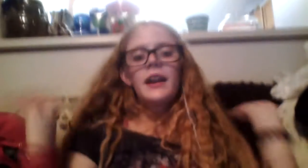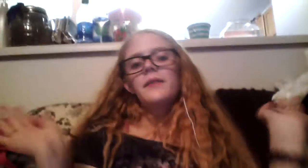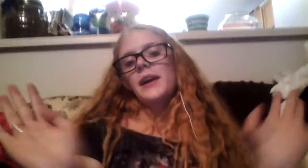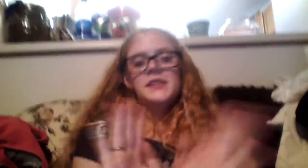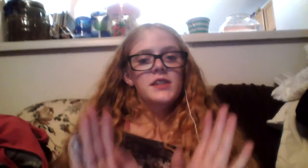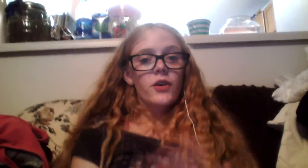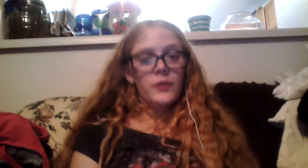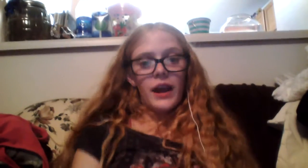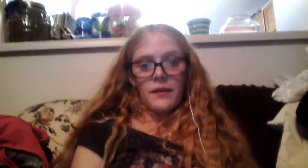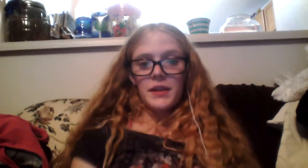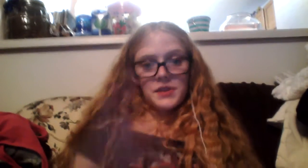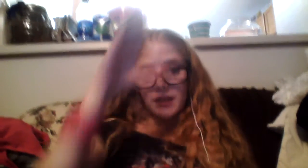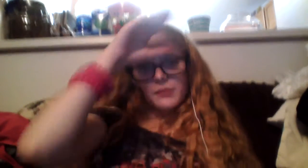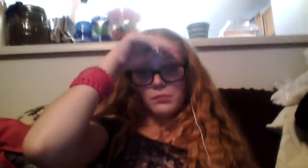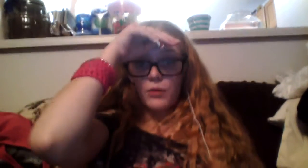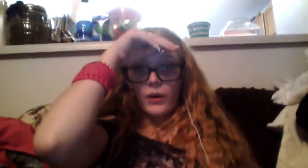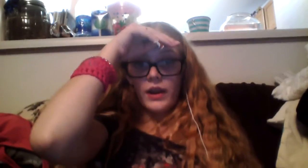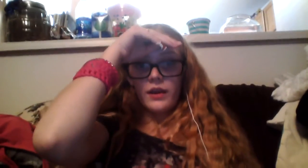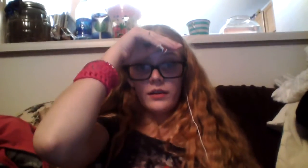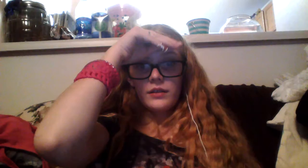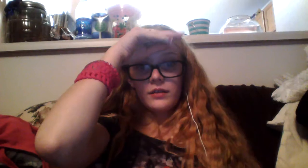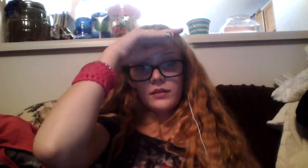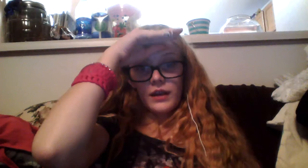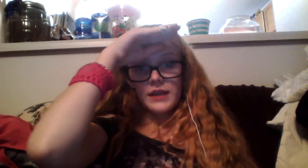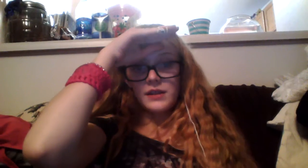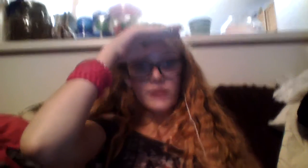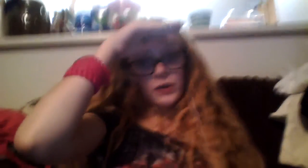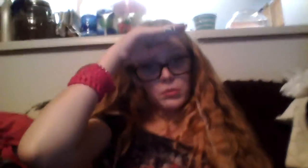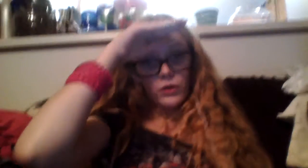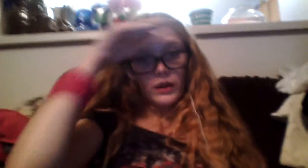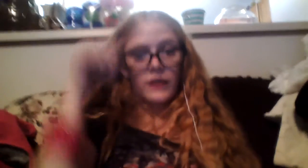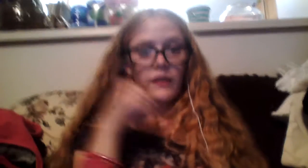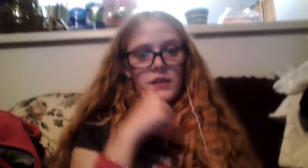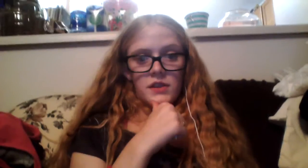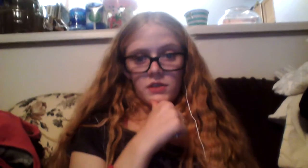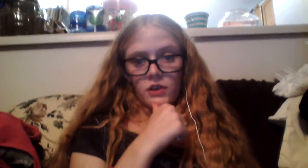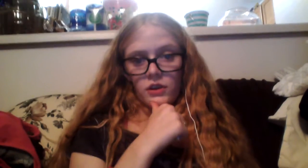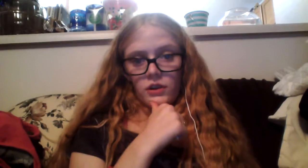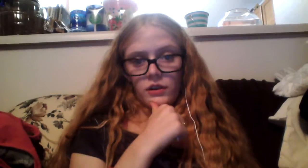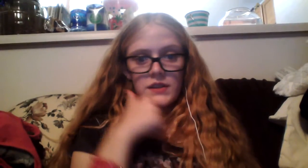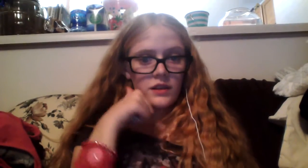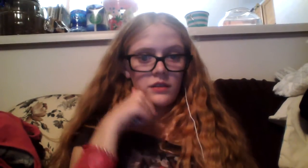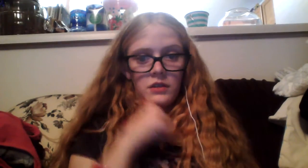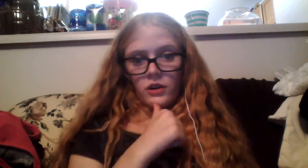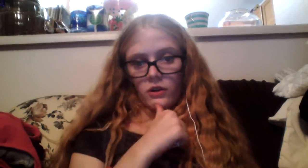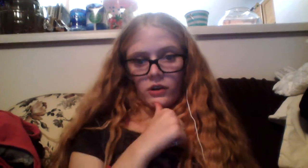Anyway, so yeah, that's boy as in little boy, and then this is girl as in little girl.